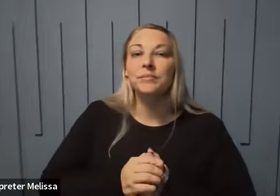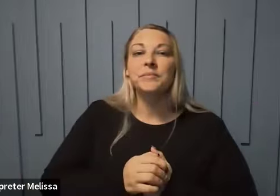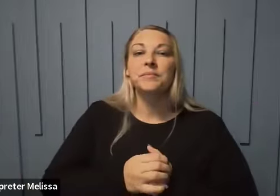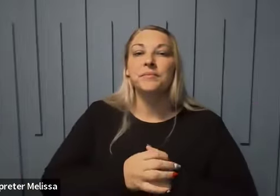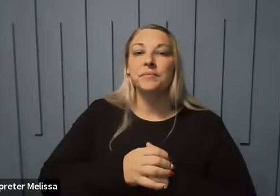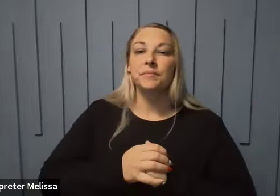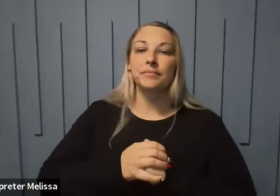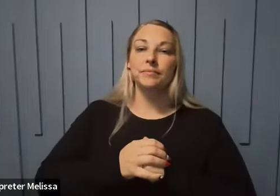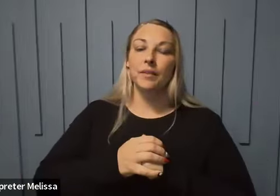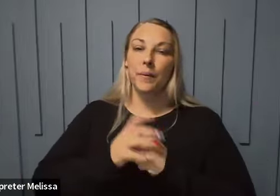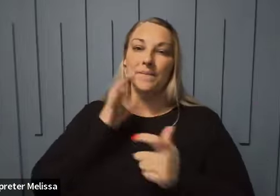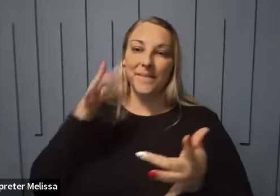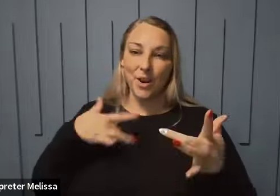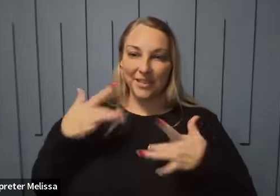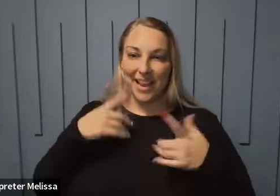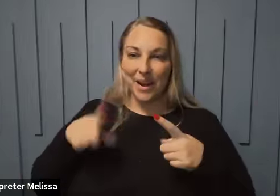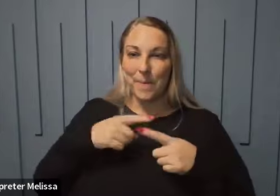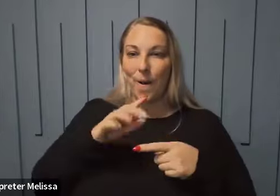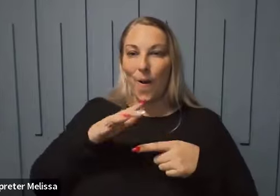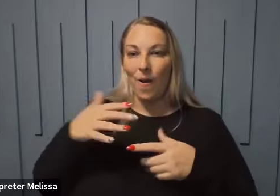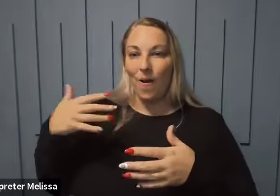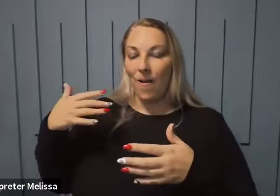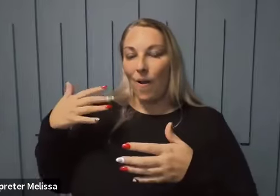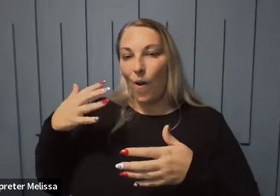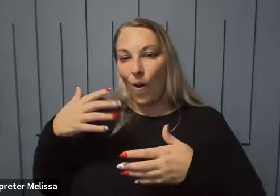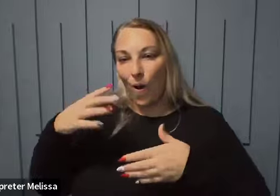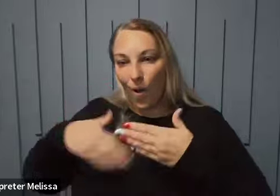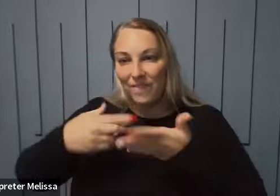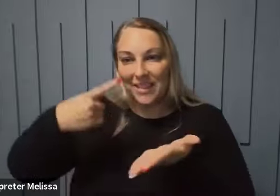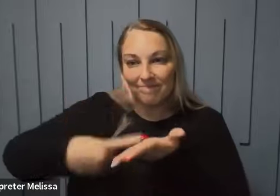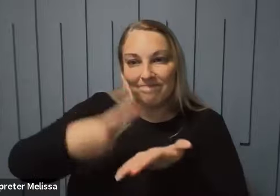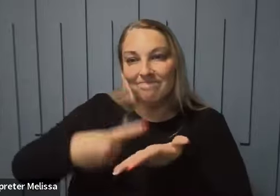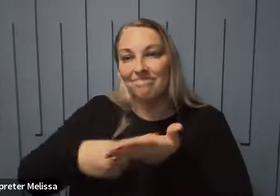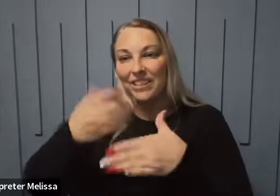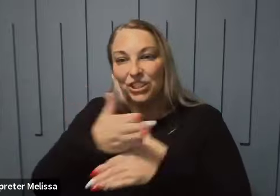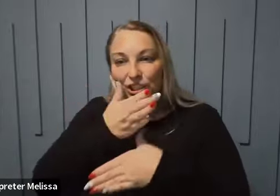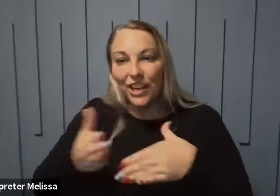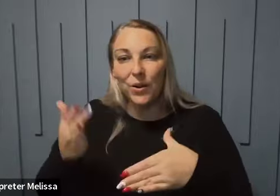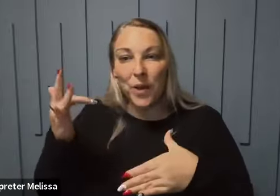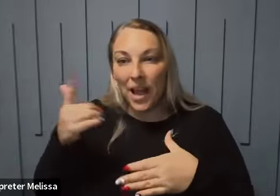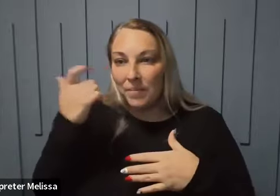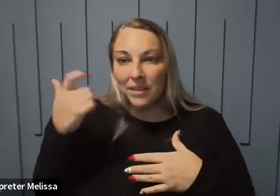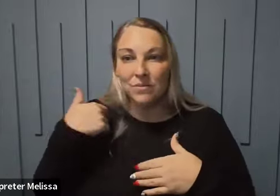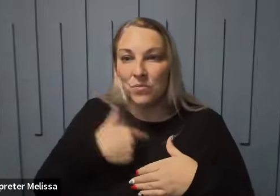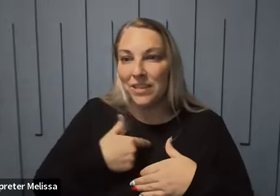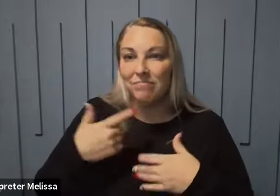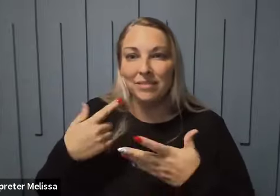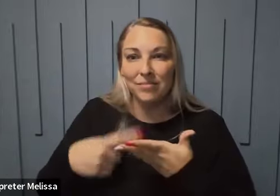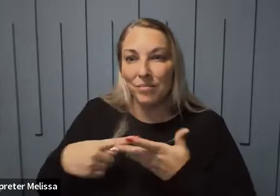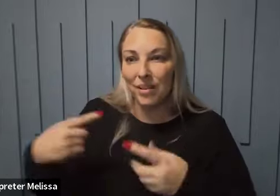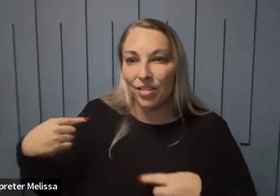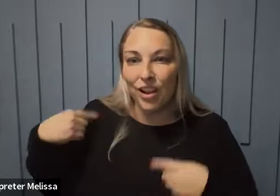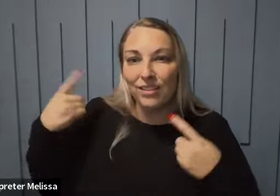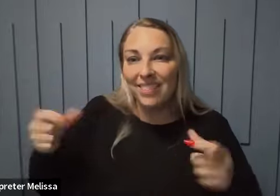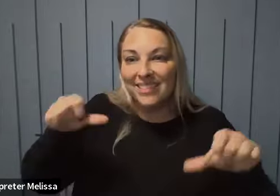about all this science of reading talk because we feel like we've been talking about this for a long time. And for a lot of deaf programs, the science of reading